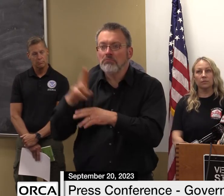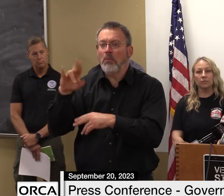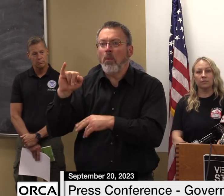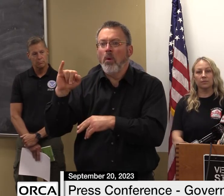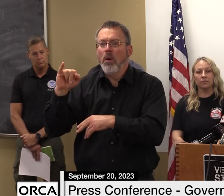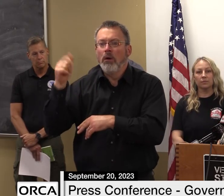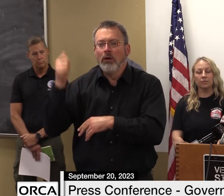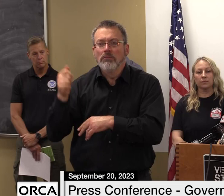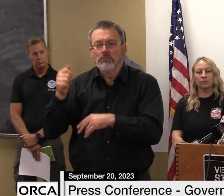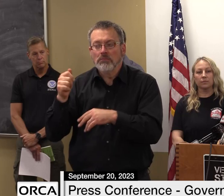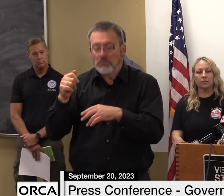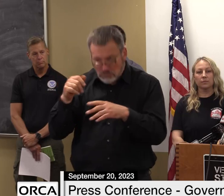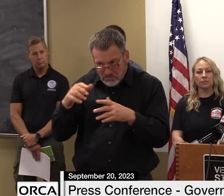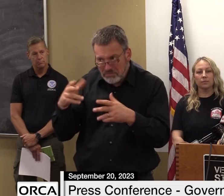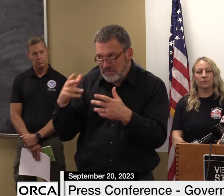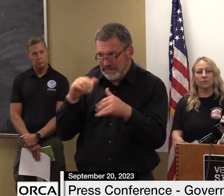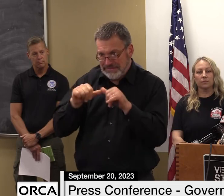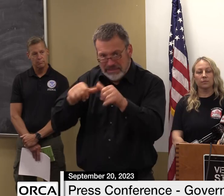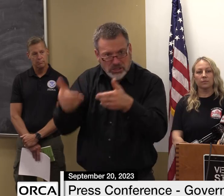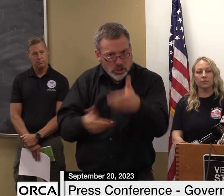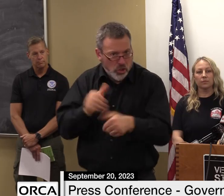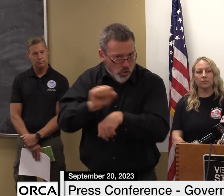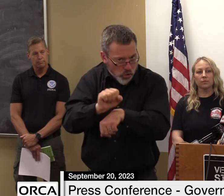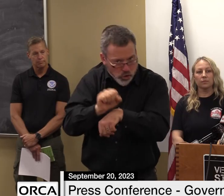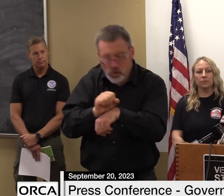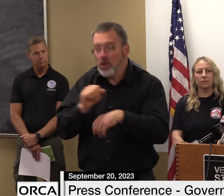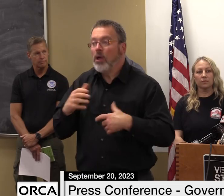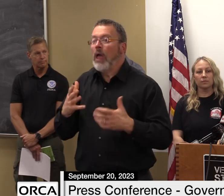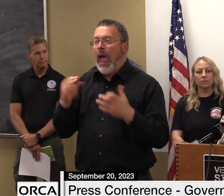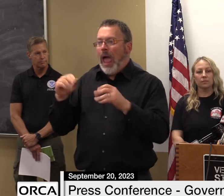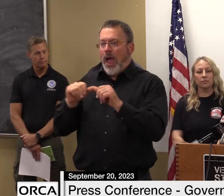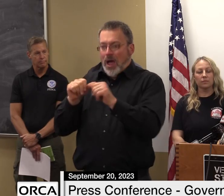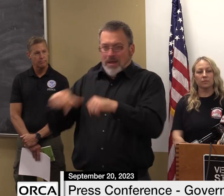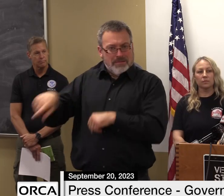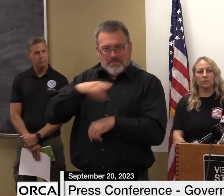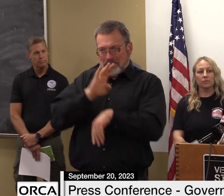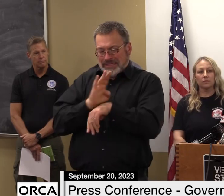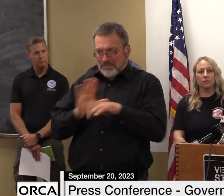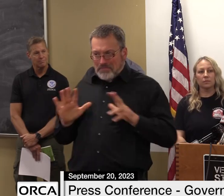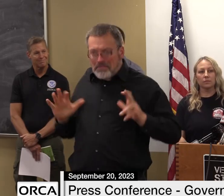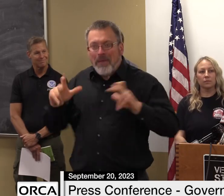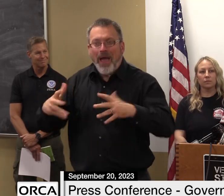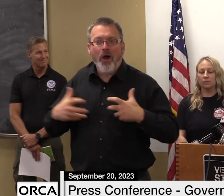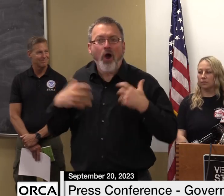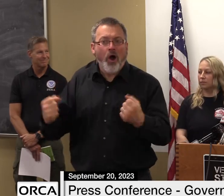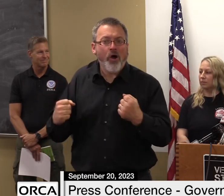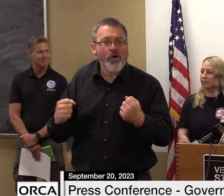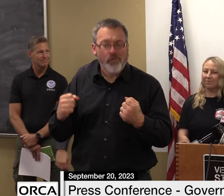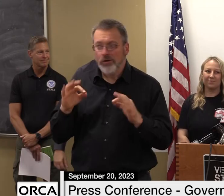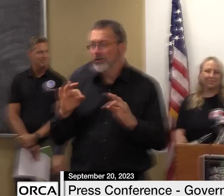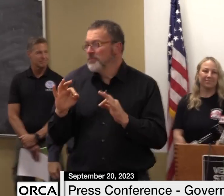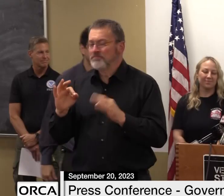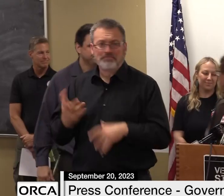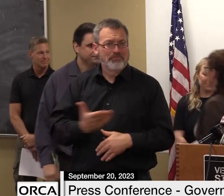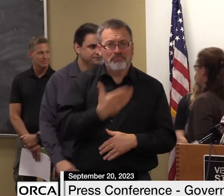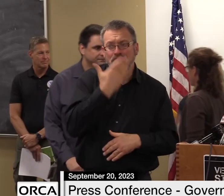services for the good of our whole community. Thank you. We'll now turn it over to Doug Farnham.